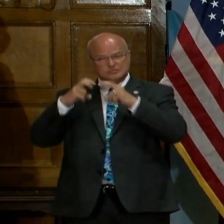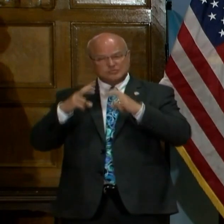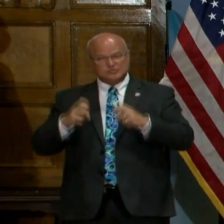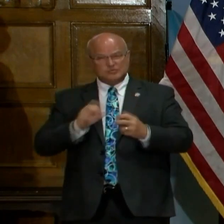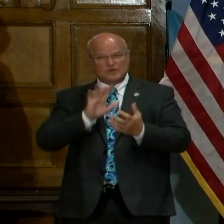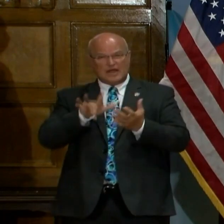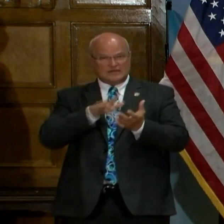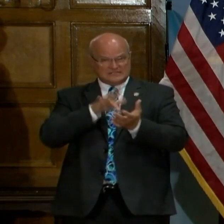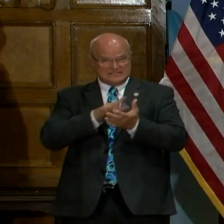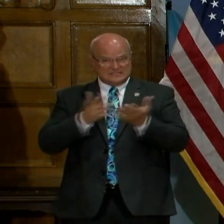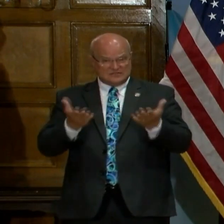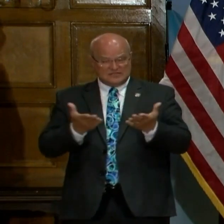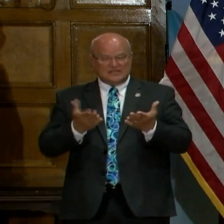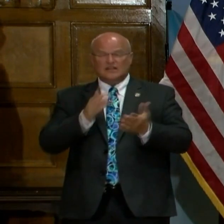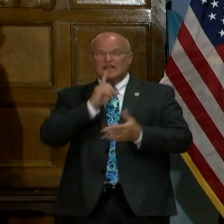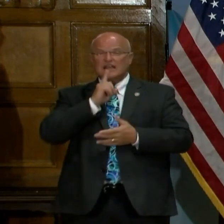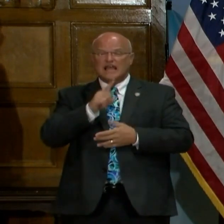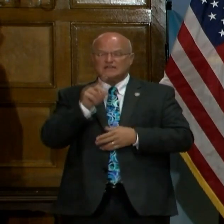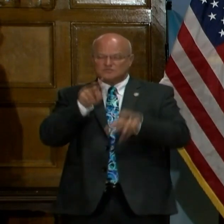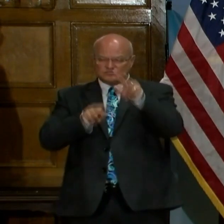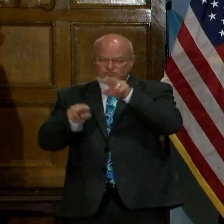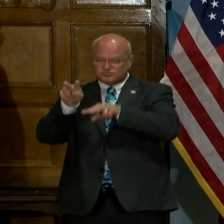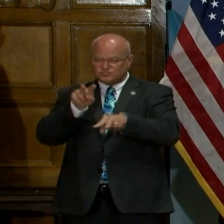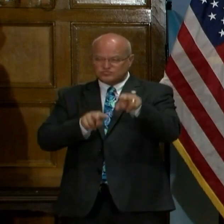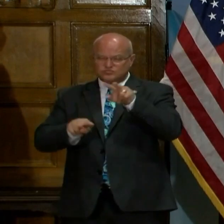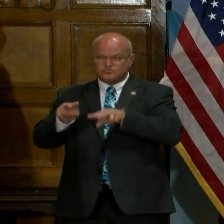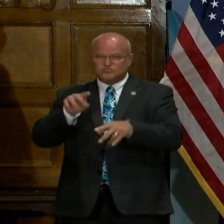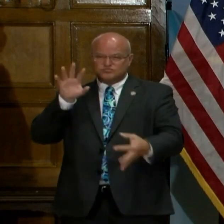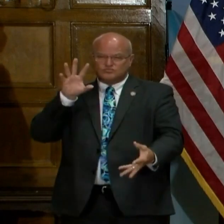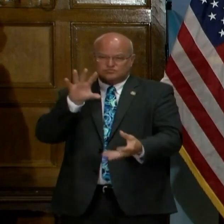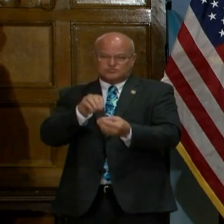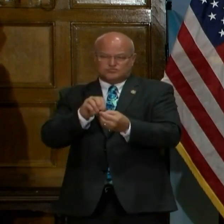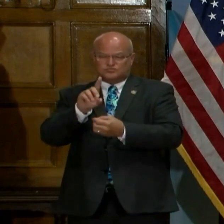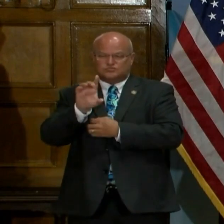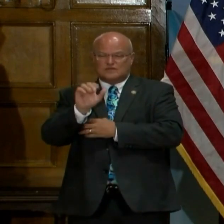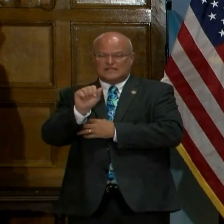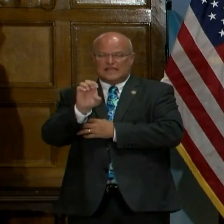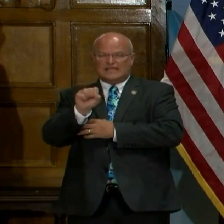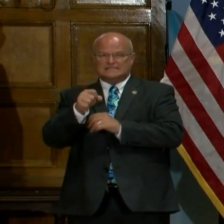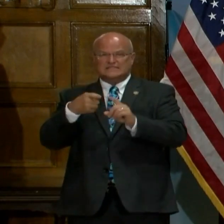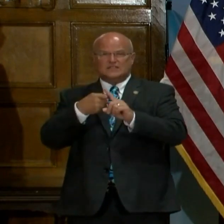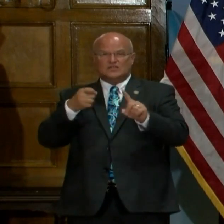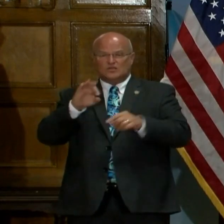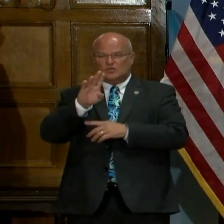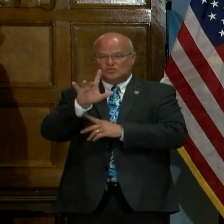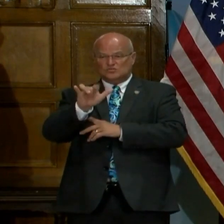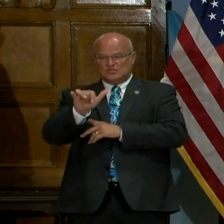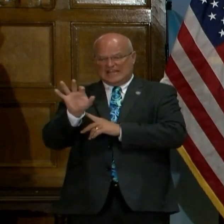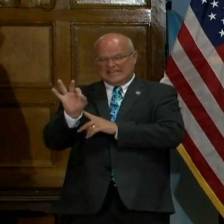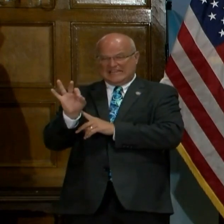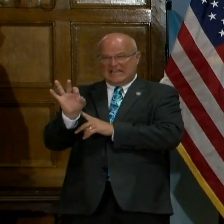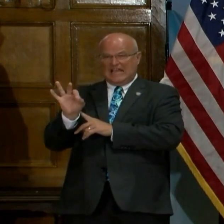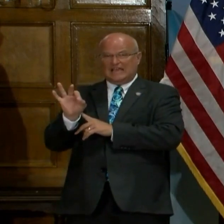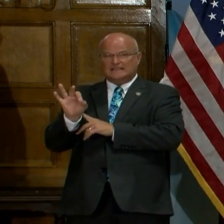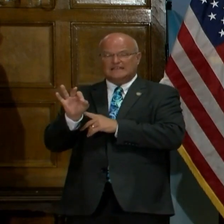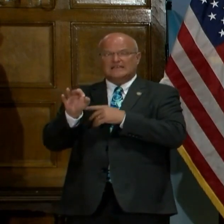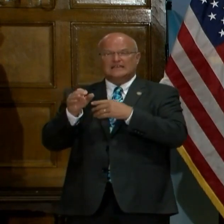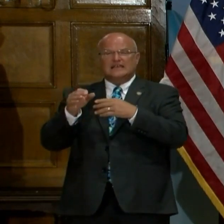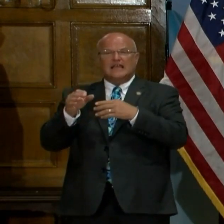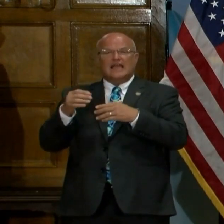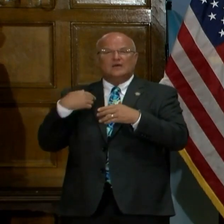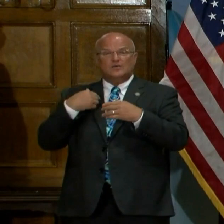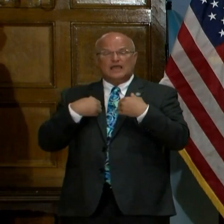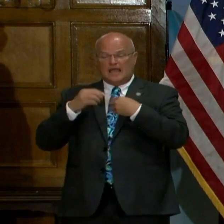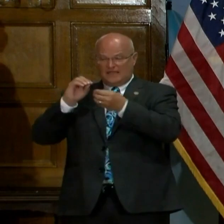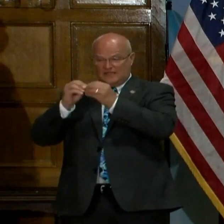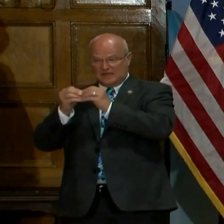of our center to go through and actually look at the cumulative cases to date the date is through July 9th, and divided so